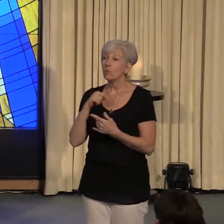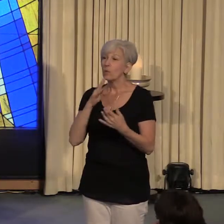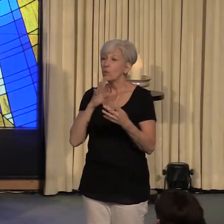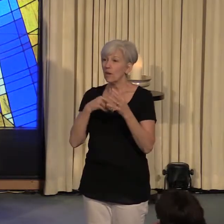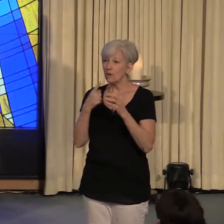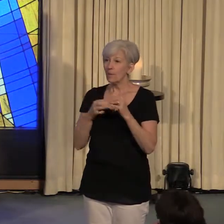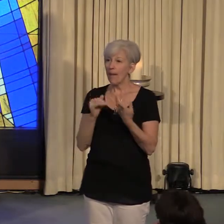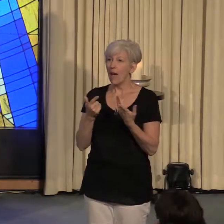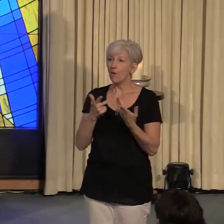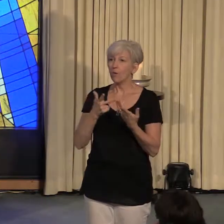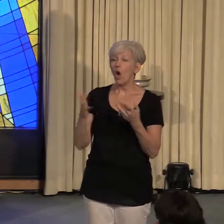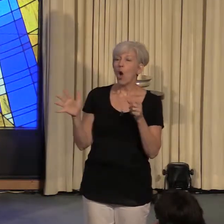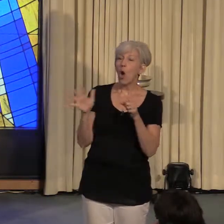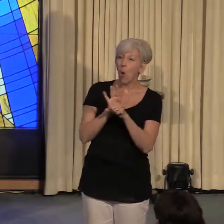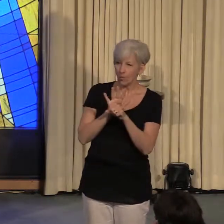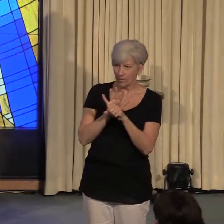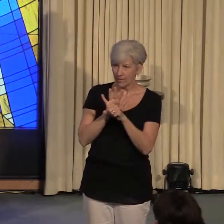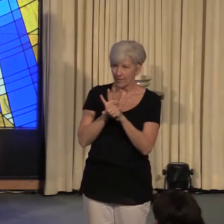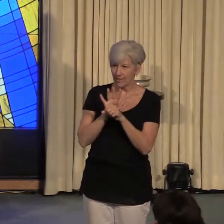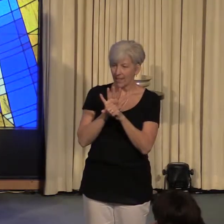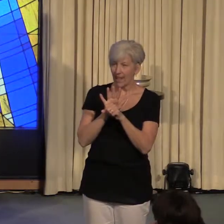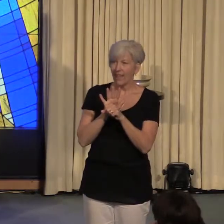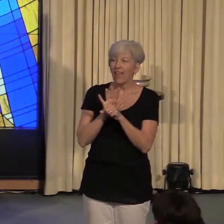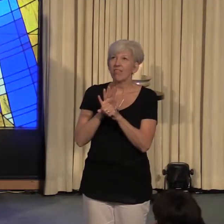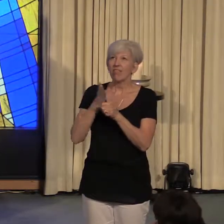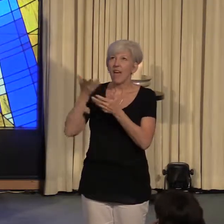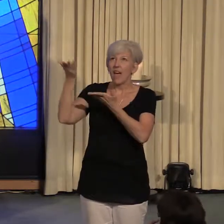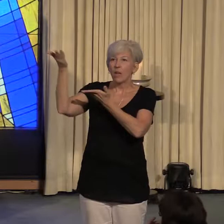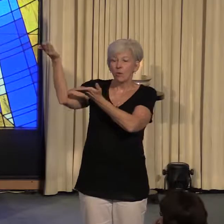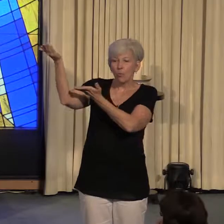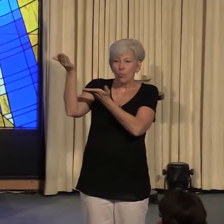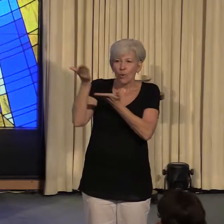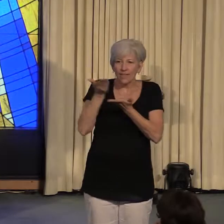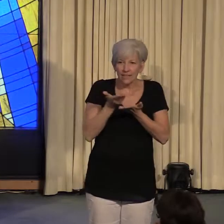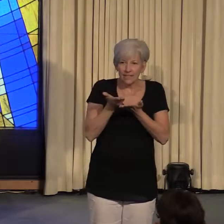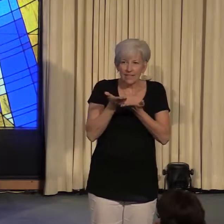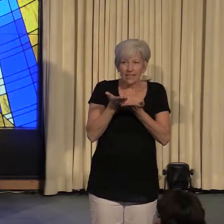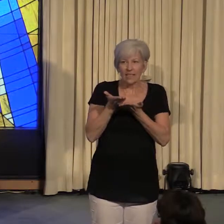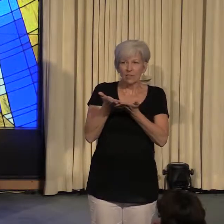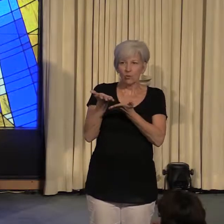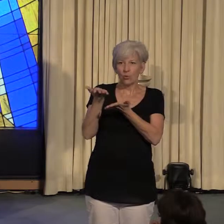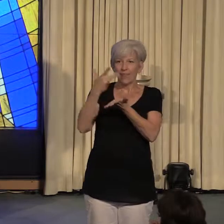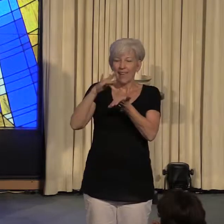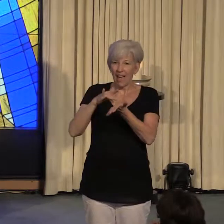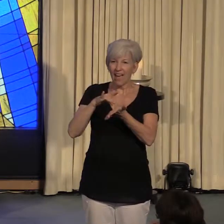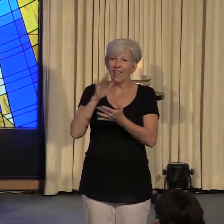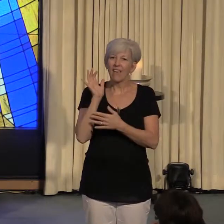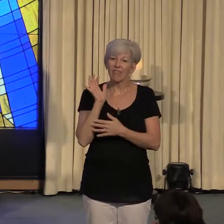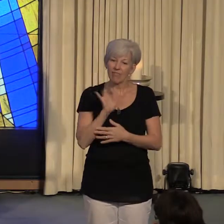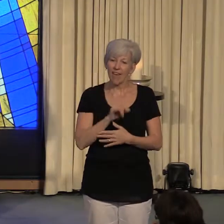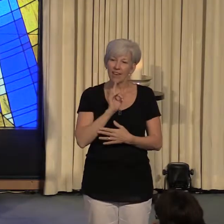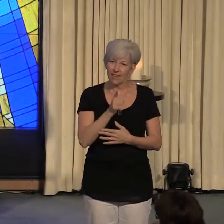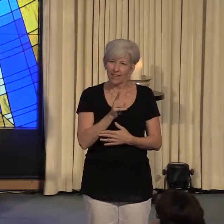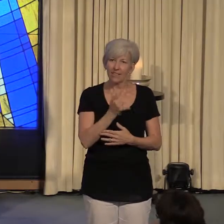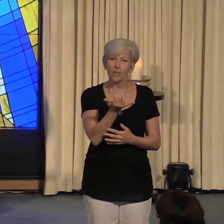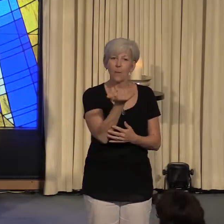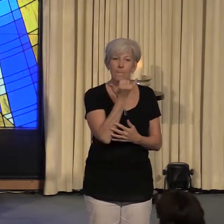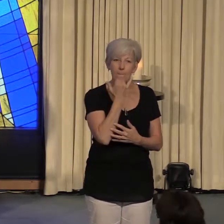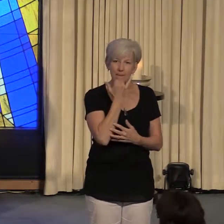that pulls us into the eye of the storm, that is misperception. And